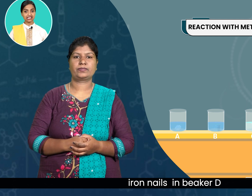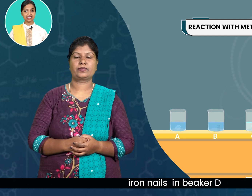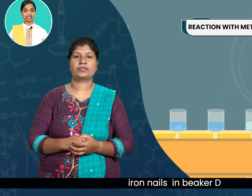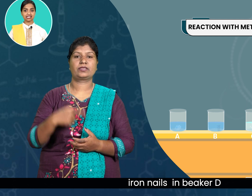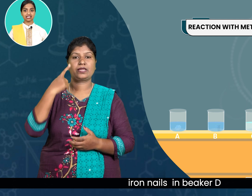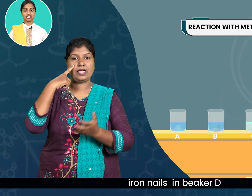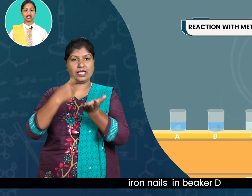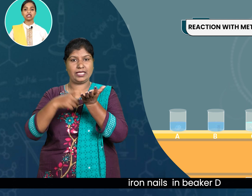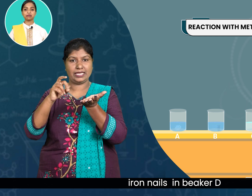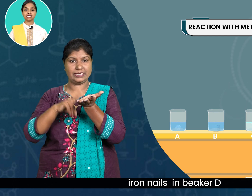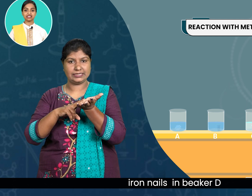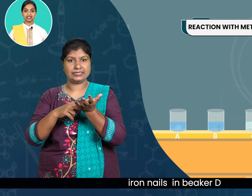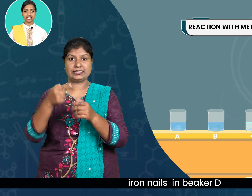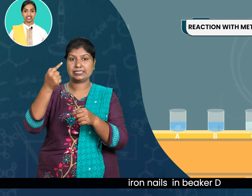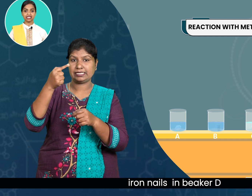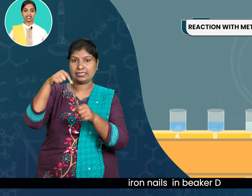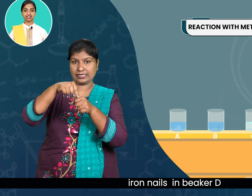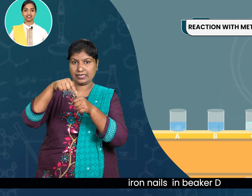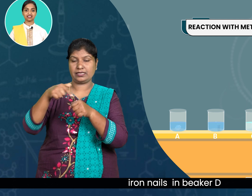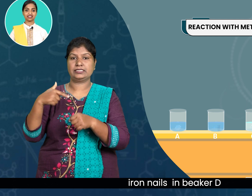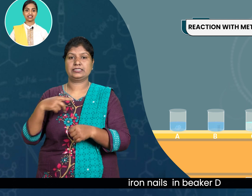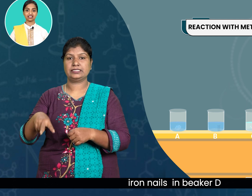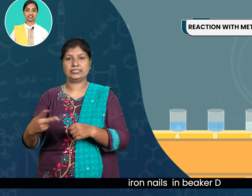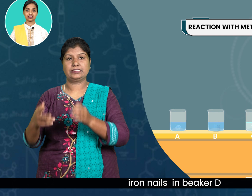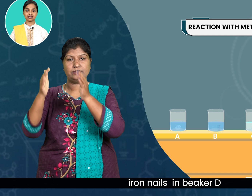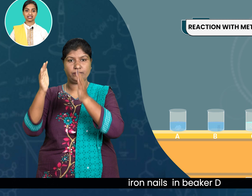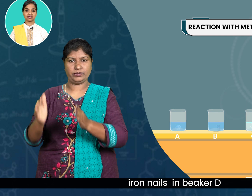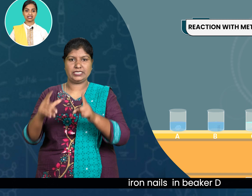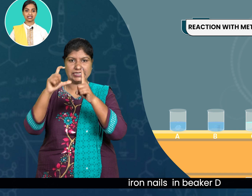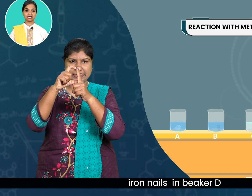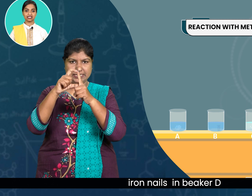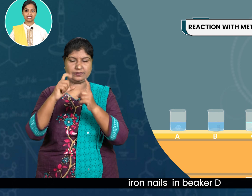iron nails in beaker D,